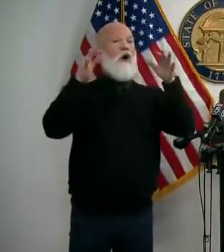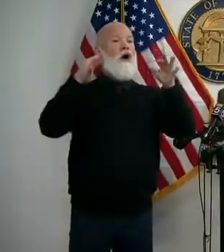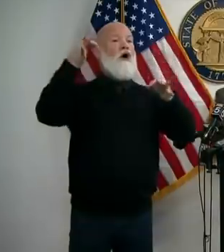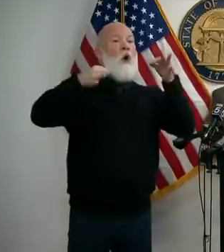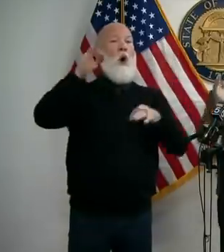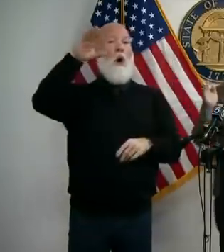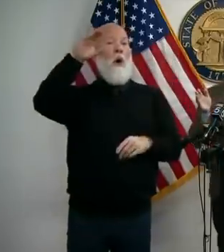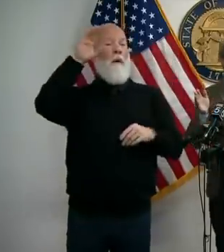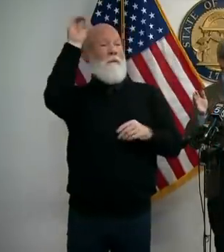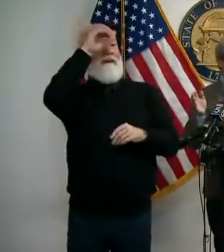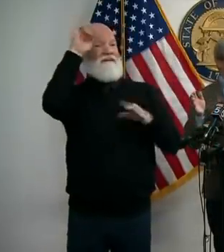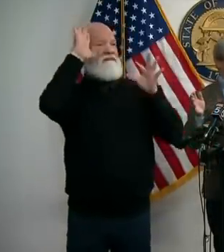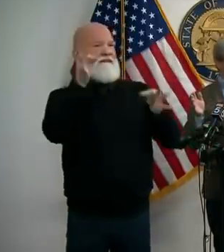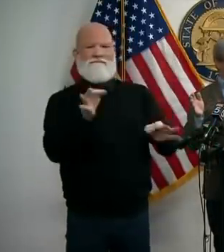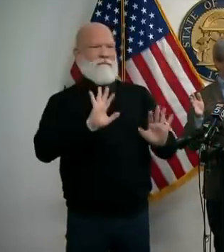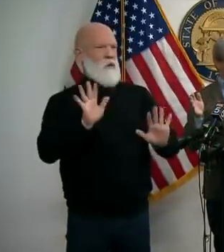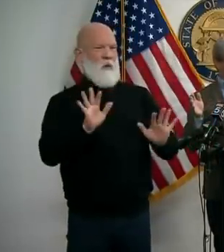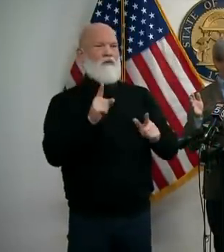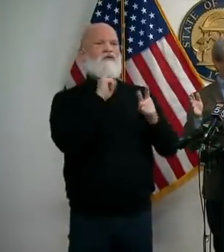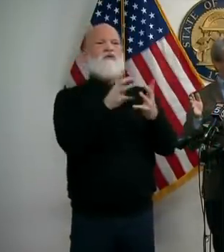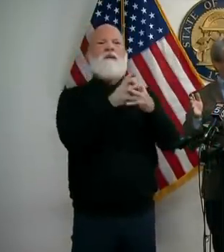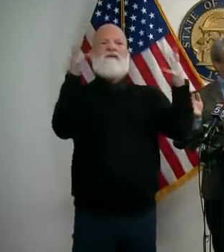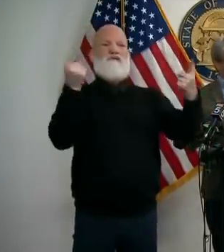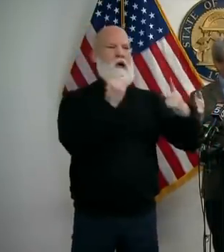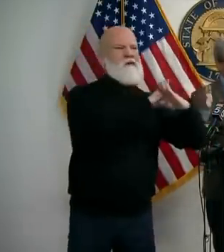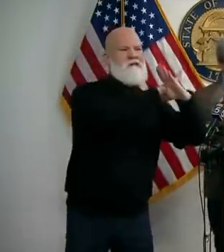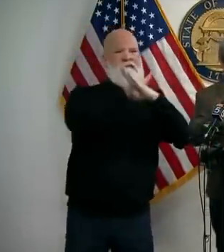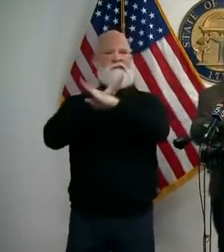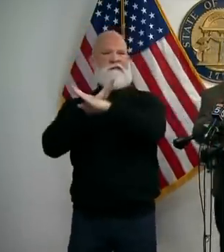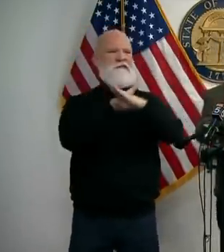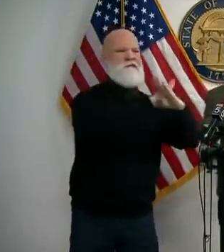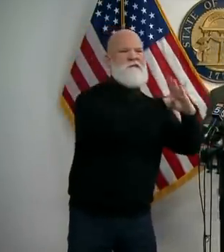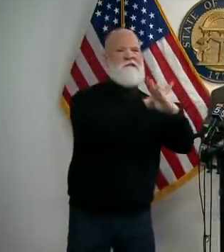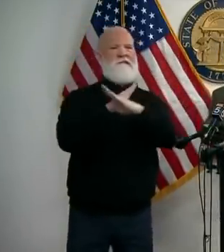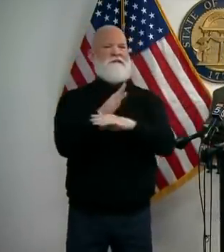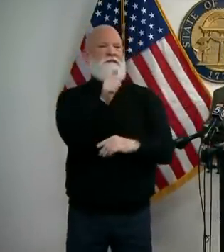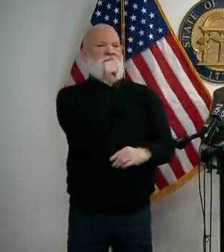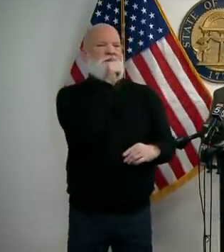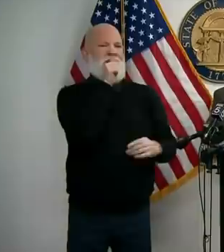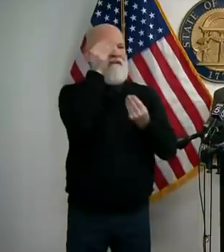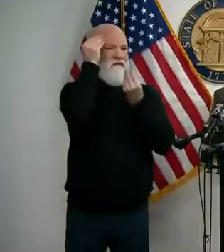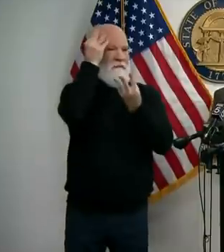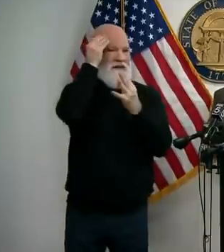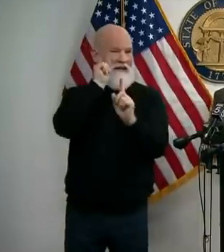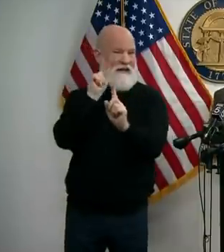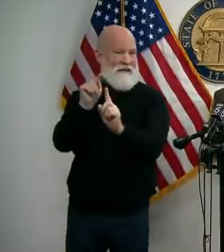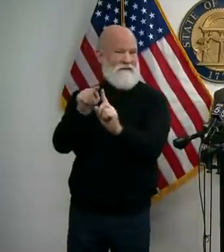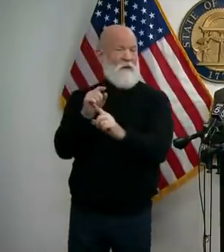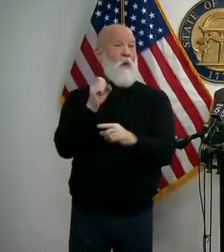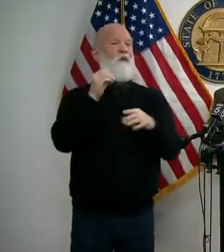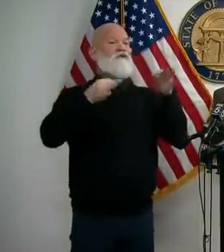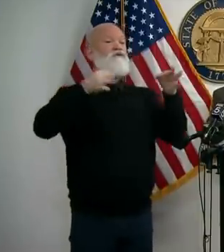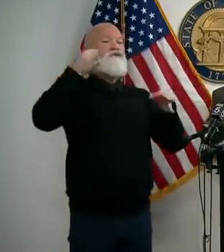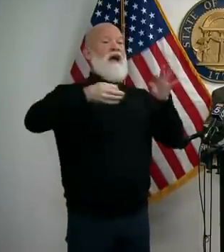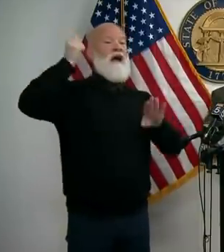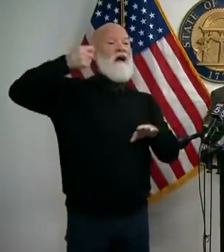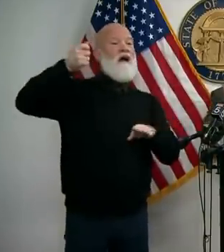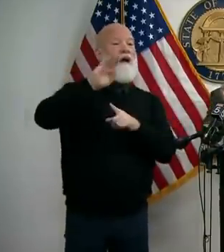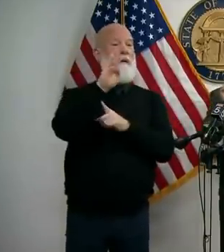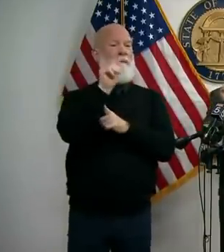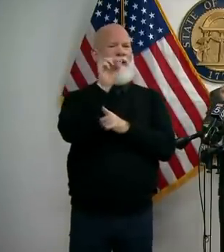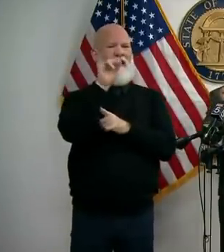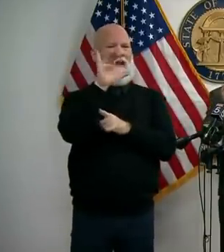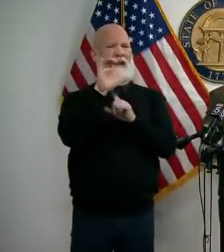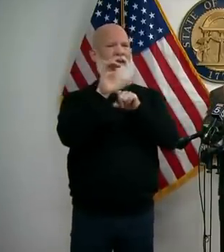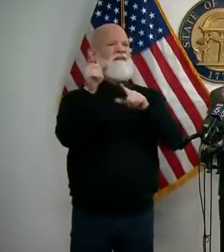County went a little bit too much on the side of keeping monitors away. So they settled, Judge Barwick entered a consent order with the